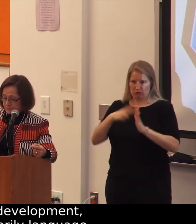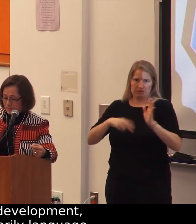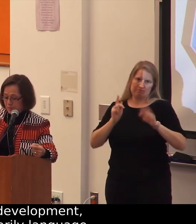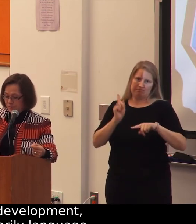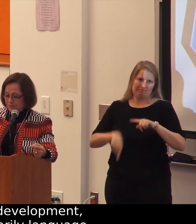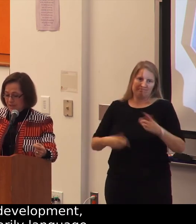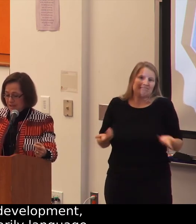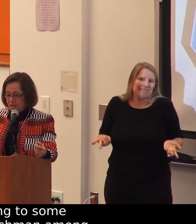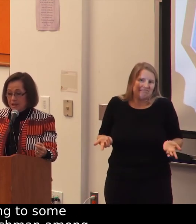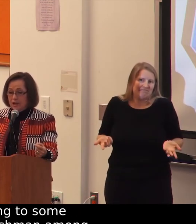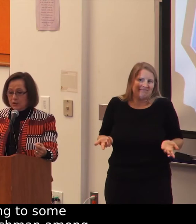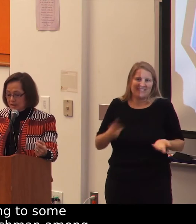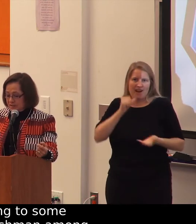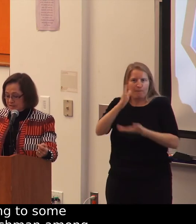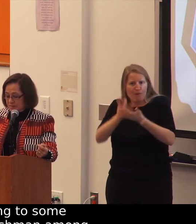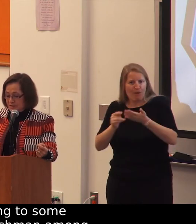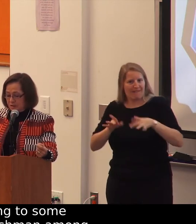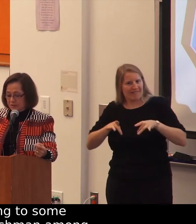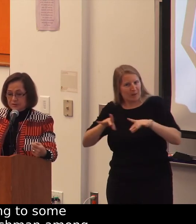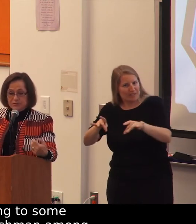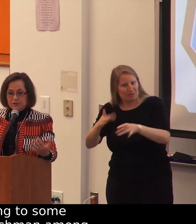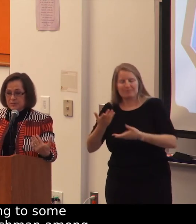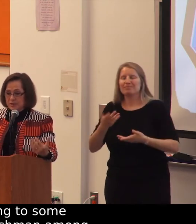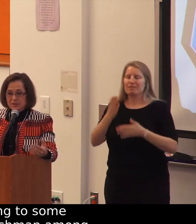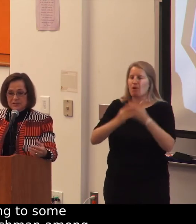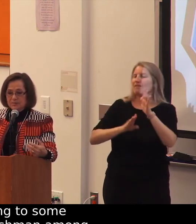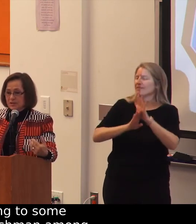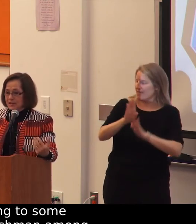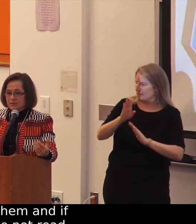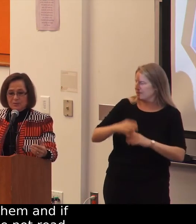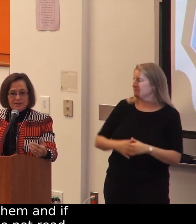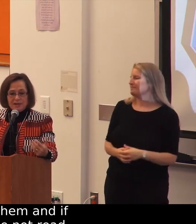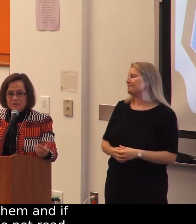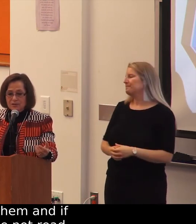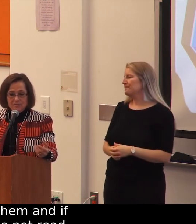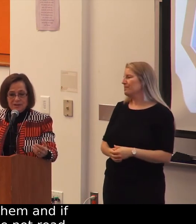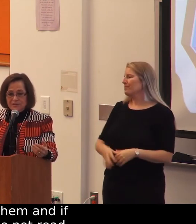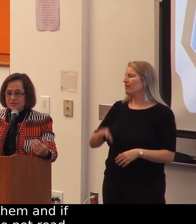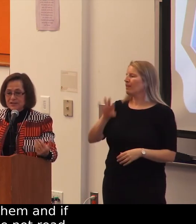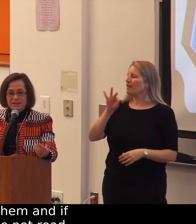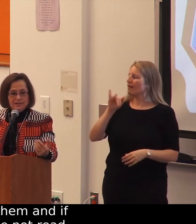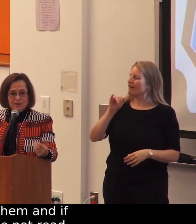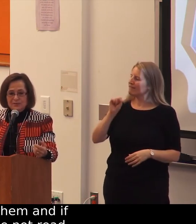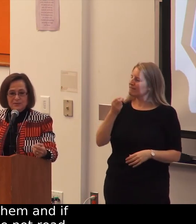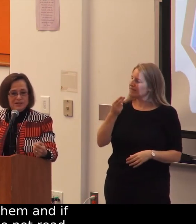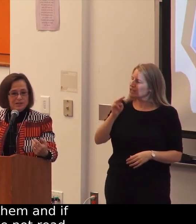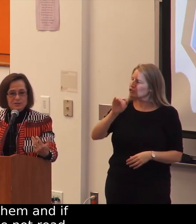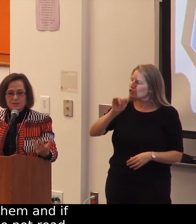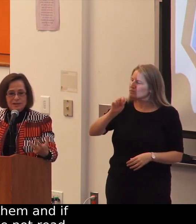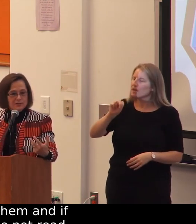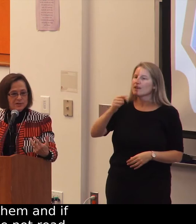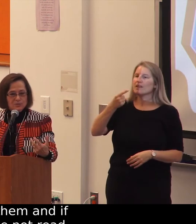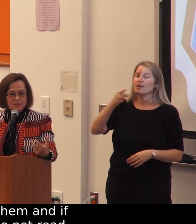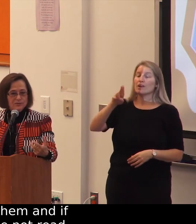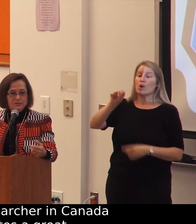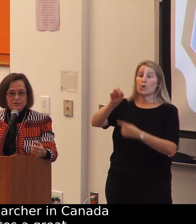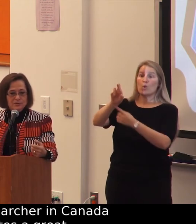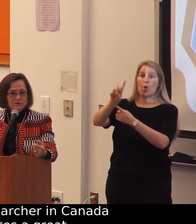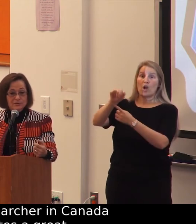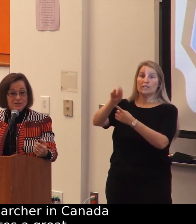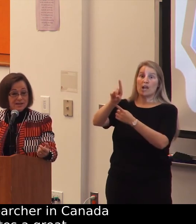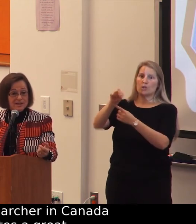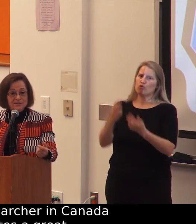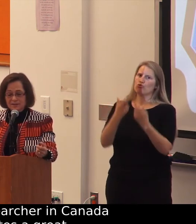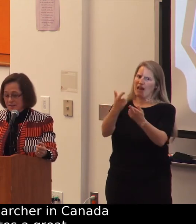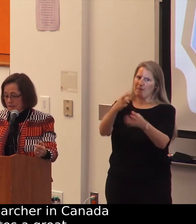acquisition. So according to some scholars, Fishman among them, Carlos Guardado among others, and if you haven't read Carlos Guardado, he's a wonderful